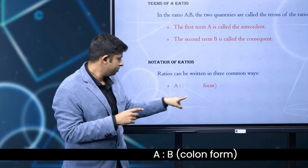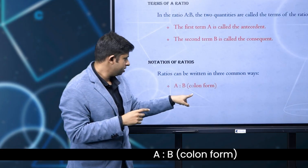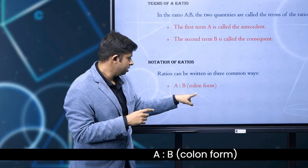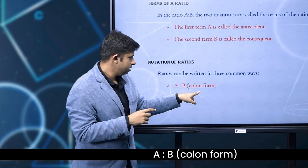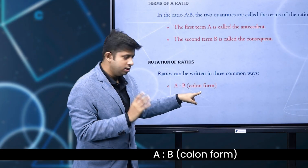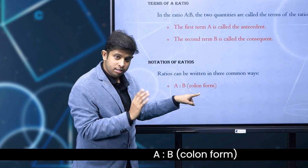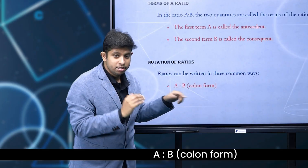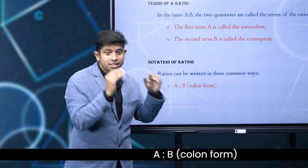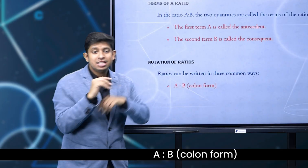A:B colon form,